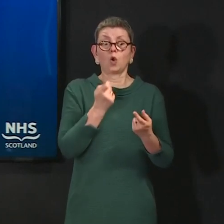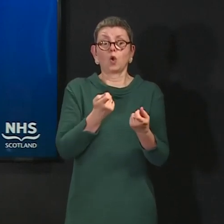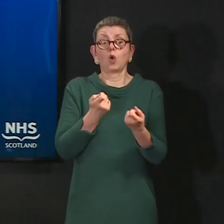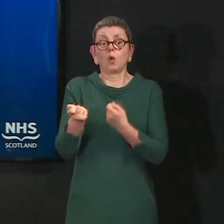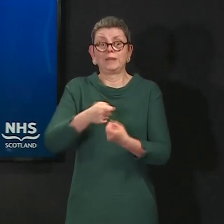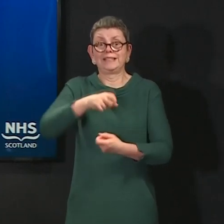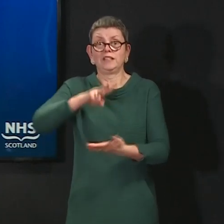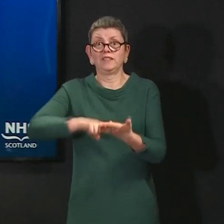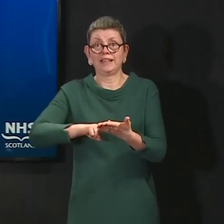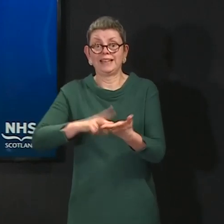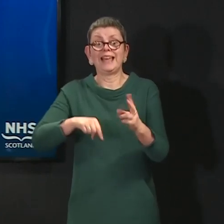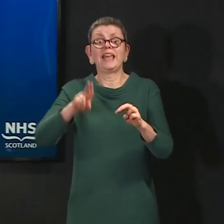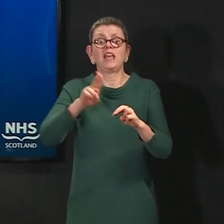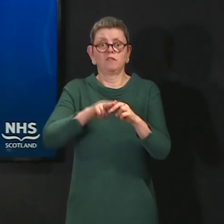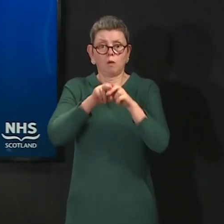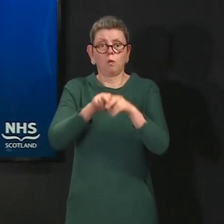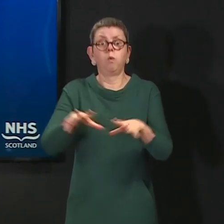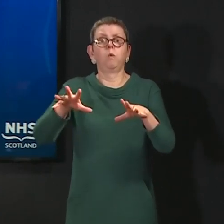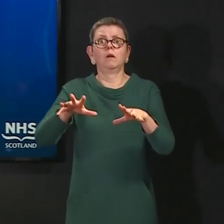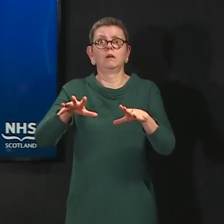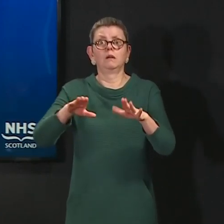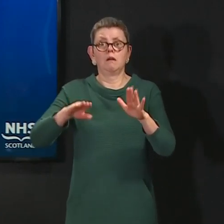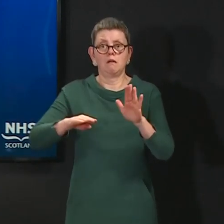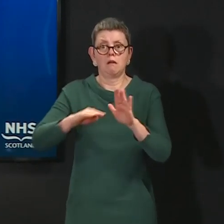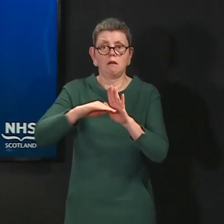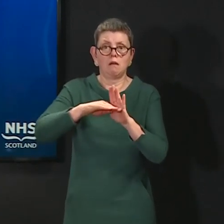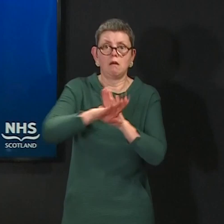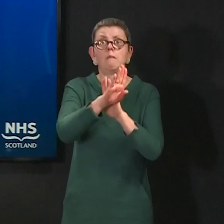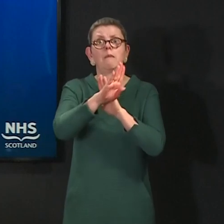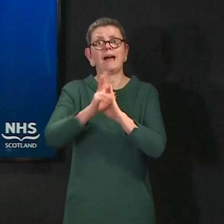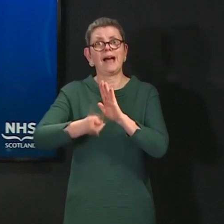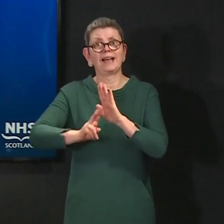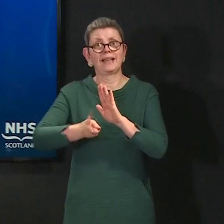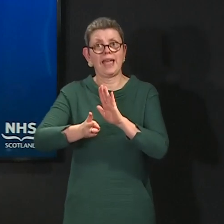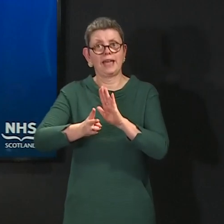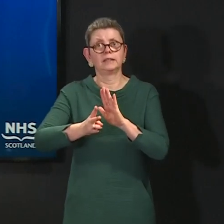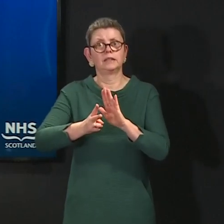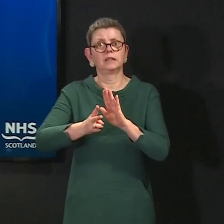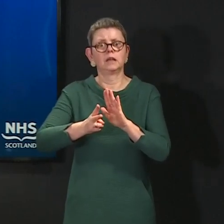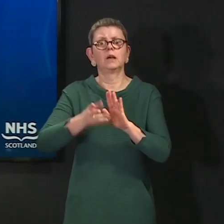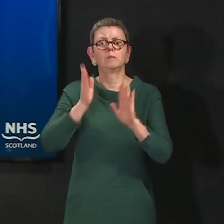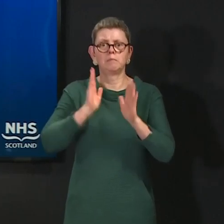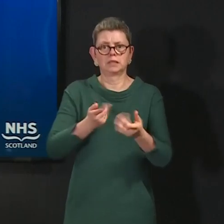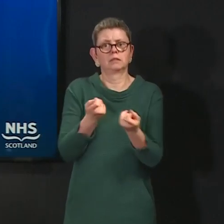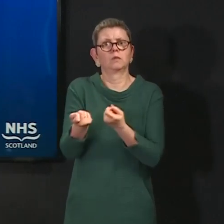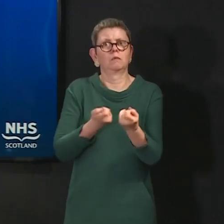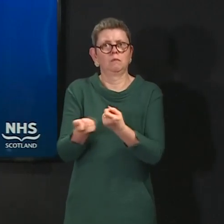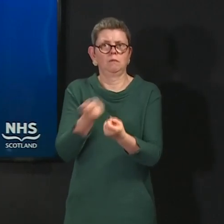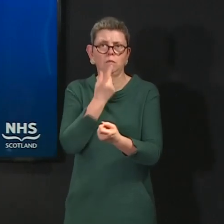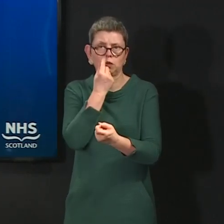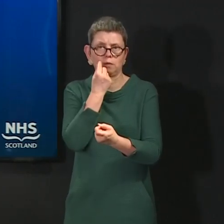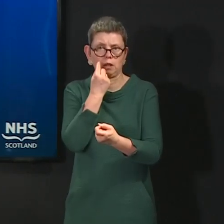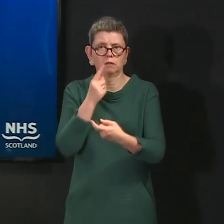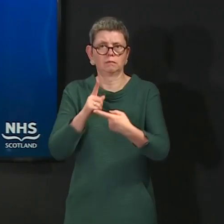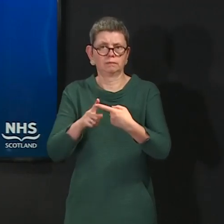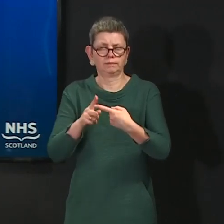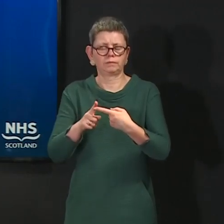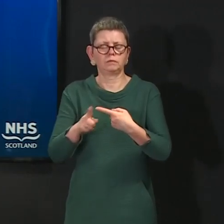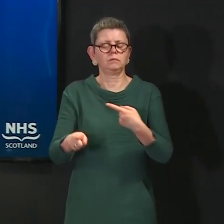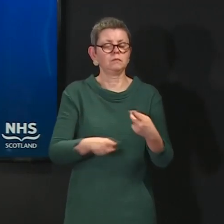COVID-19 cases, including if there is an increase in those cases, both in our bed numbers and also in our ICU numbers.